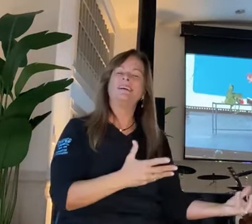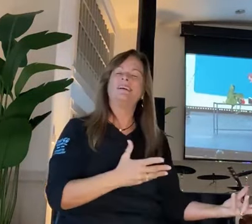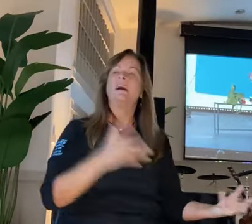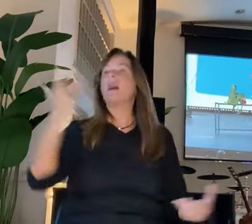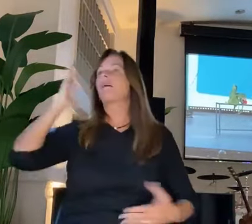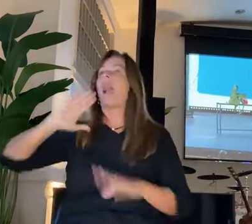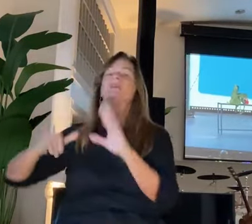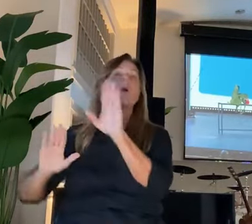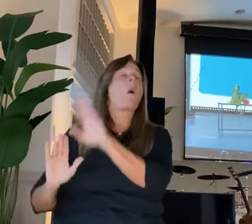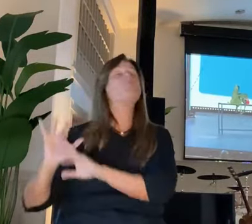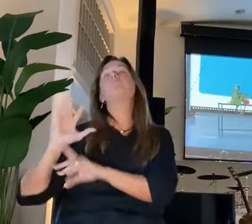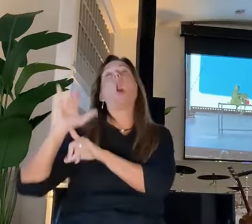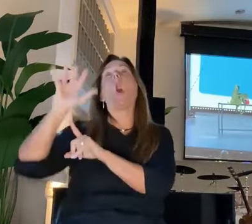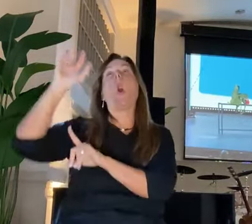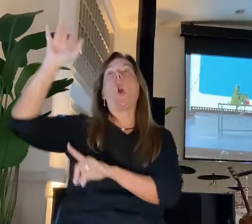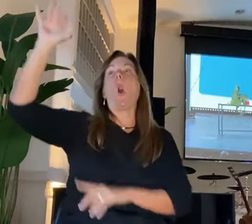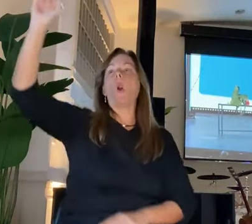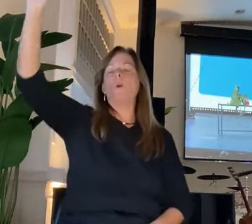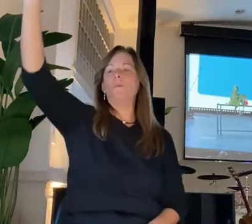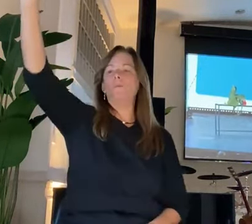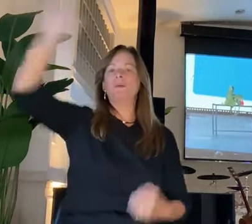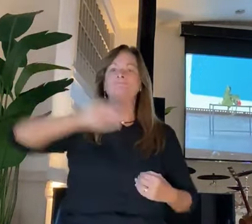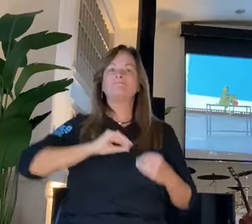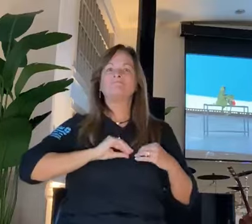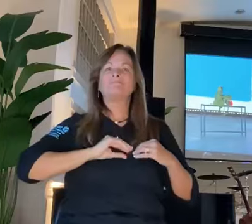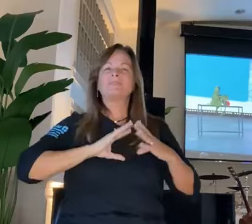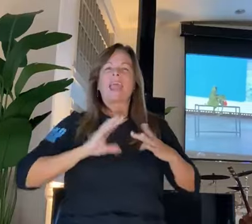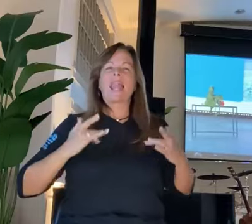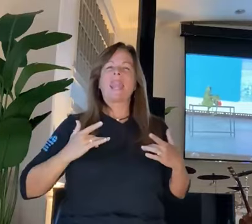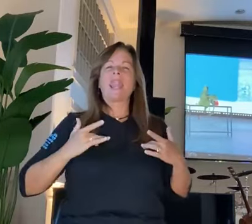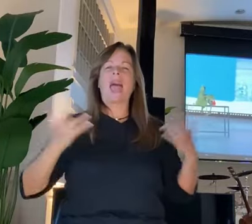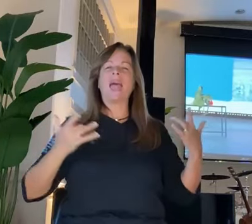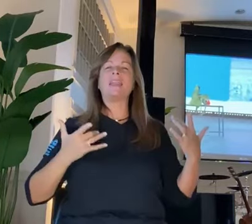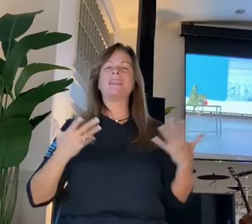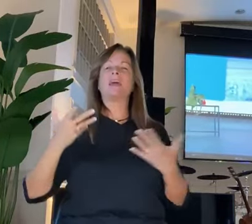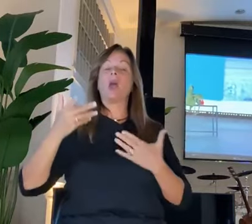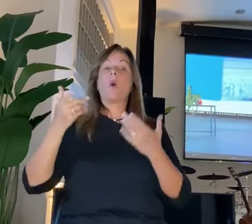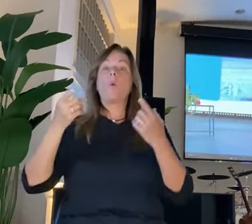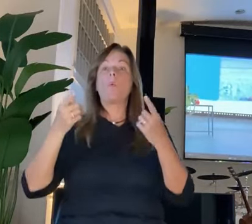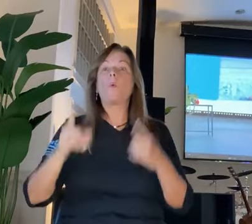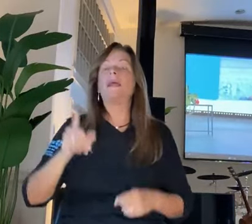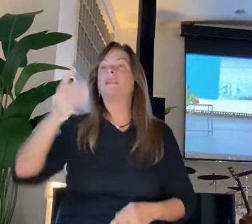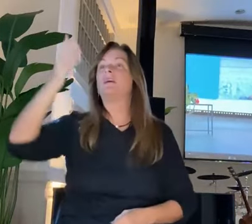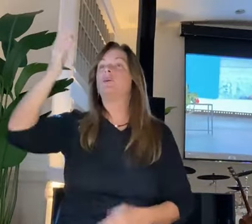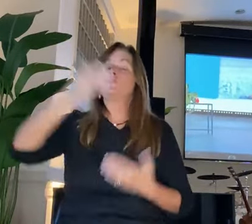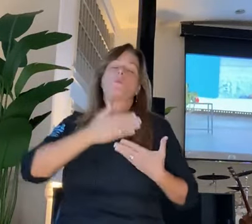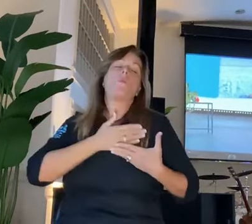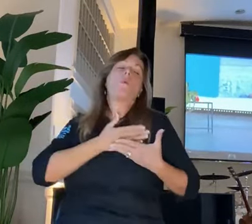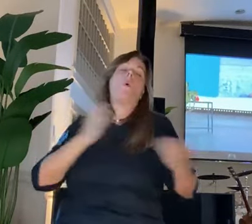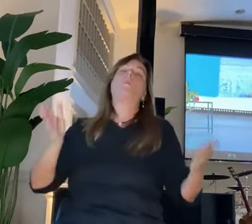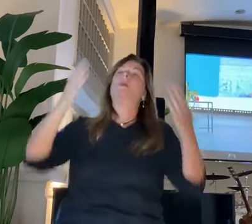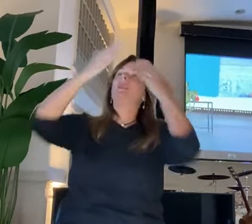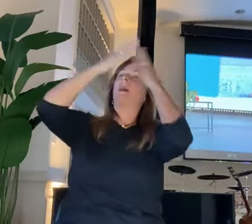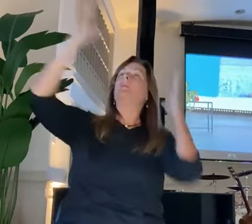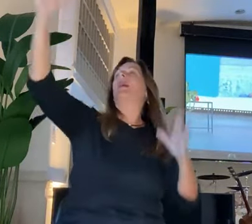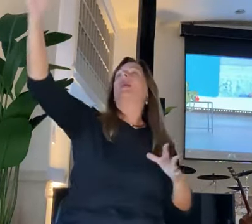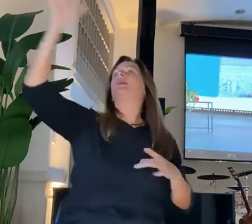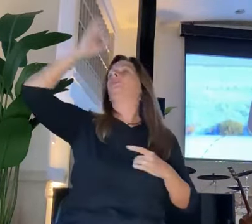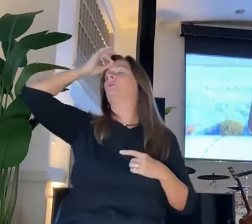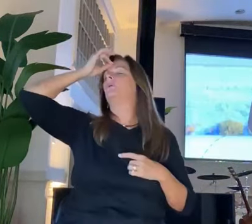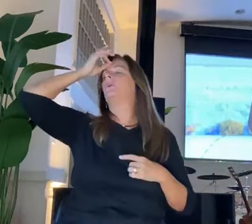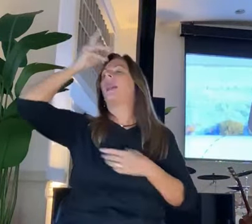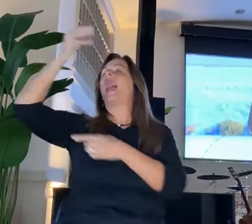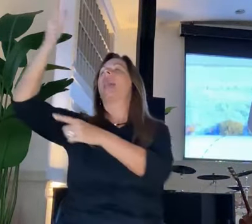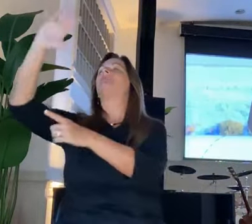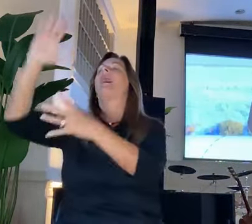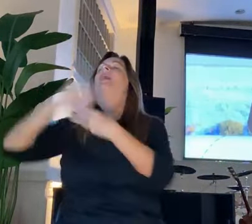find it. Speak to you. And when He speaks to you, can I tell you, the Holy Spirit will use the Word to give